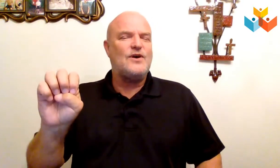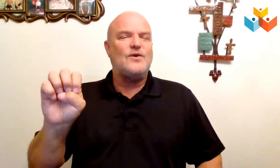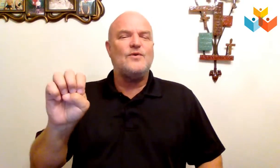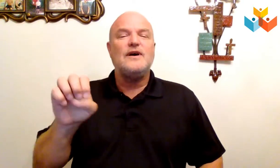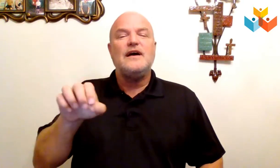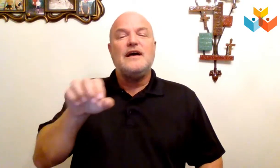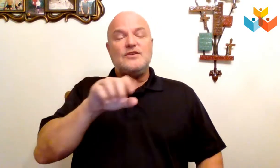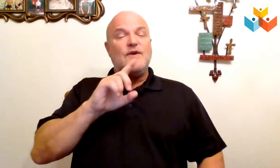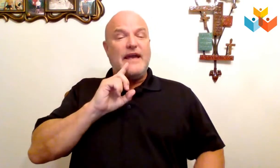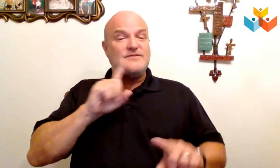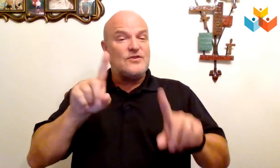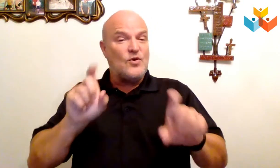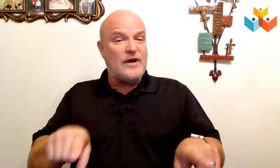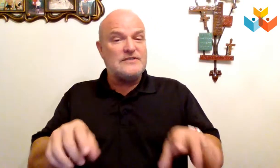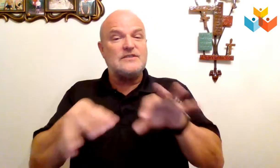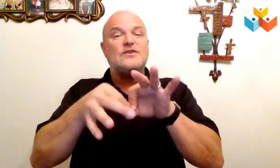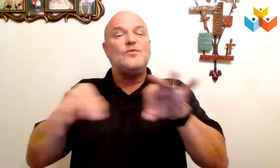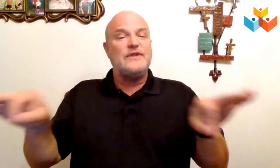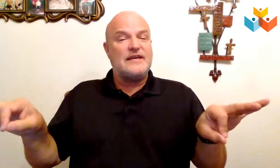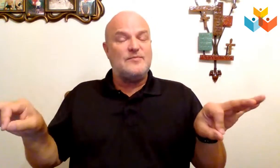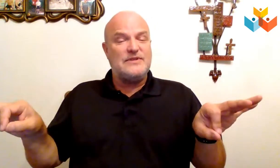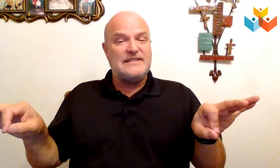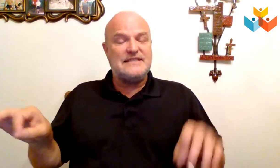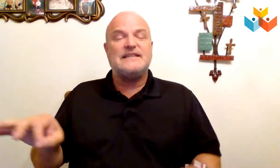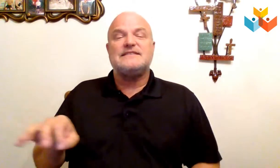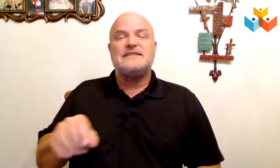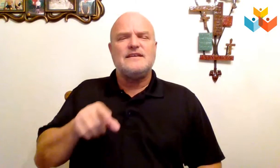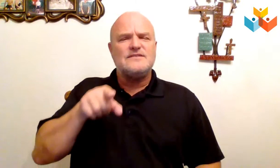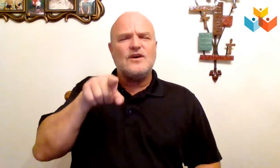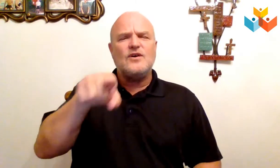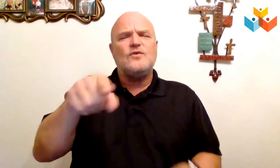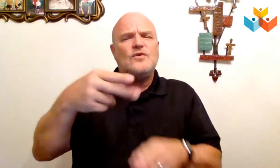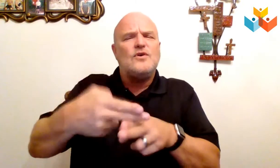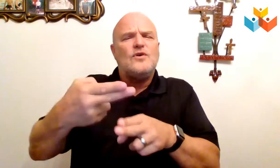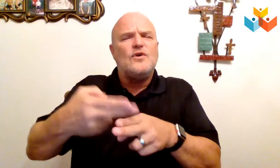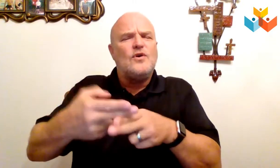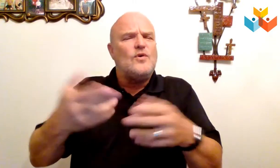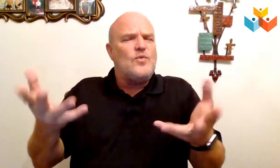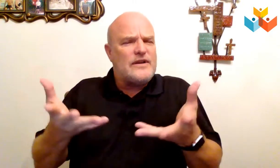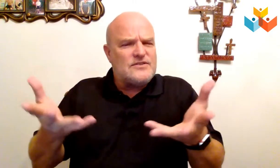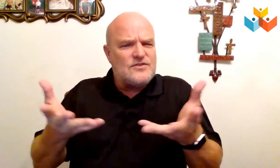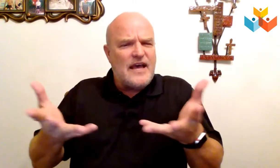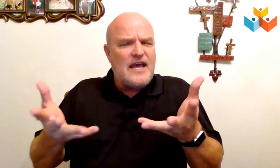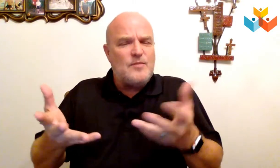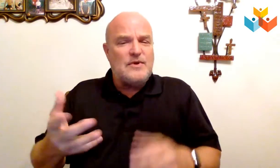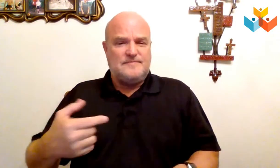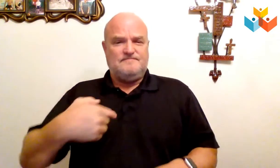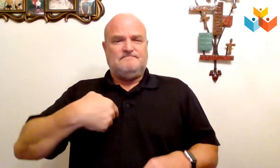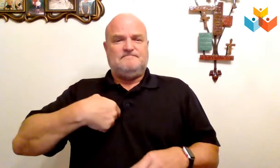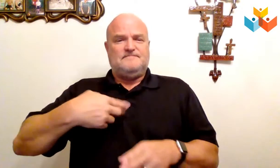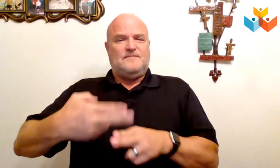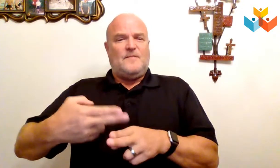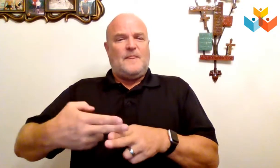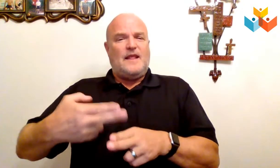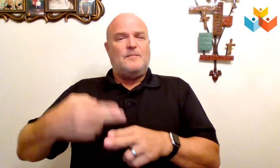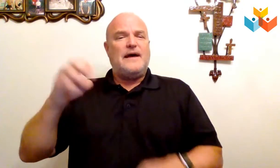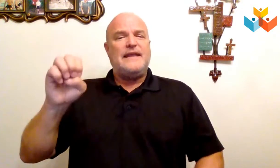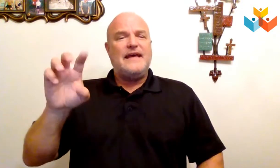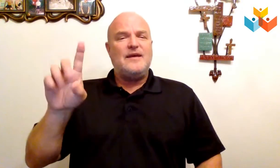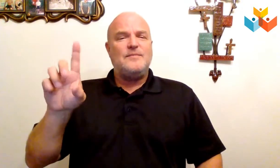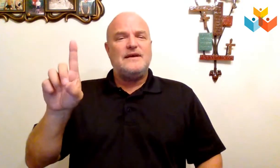my name is Eddie. So you answer the question with a complete sentence. So, what is your